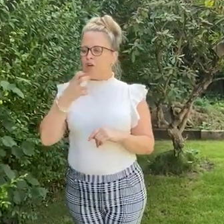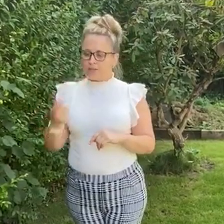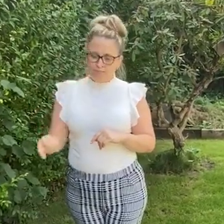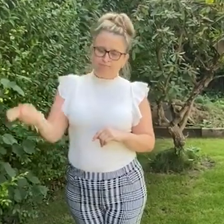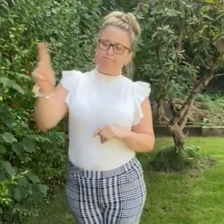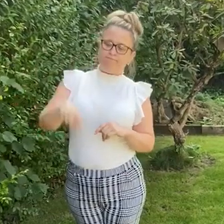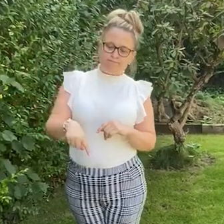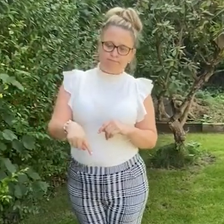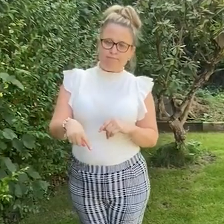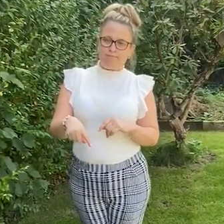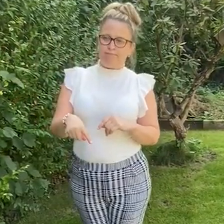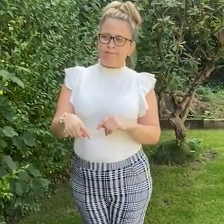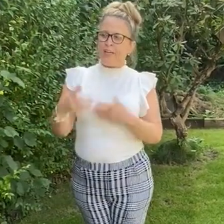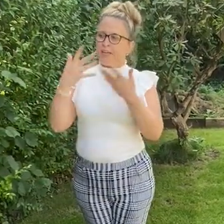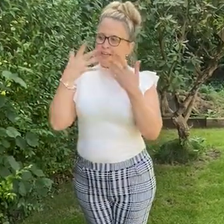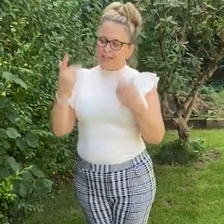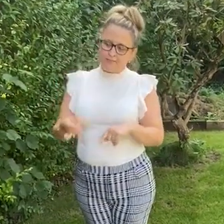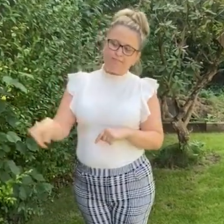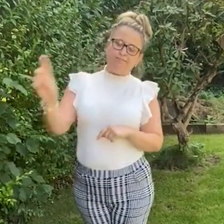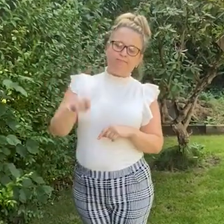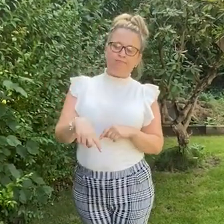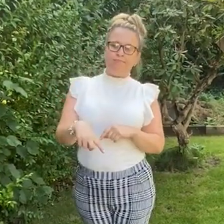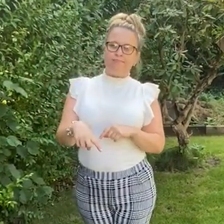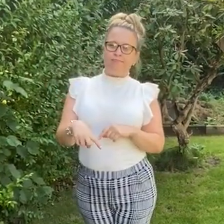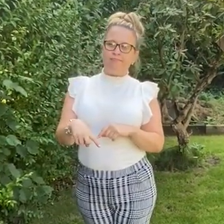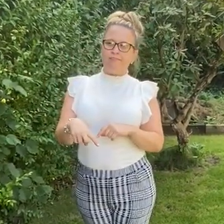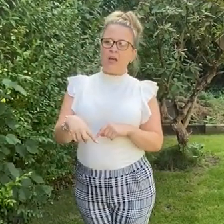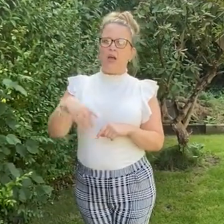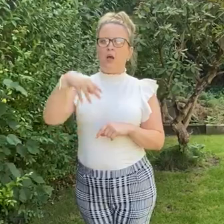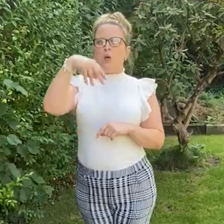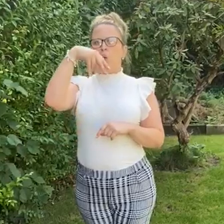Down climbed the cat and, phew, said the dog.